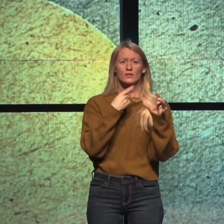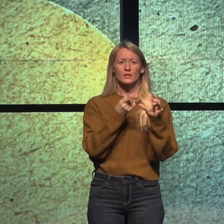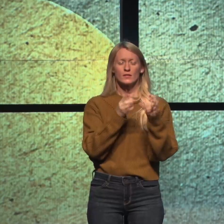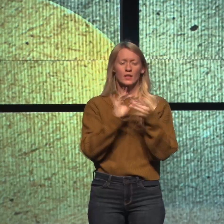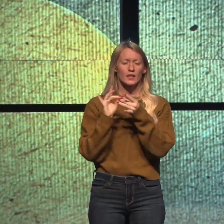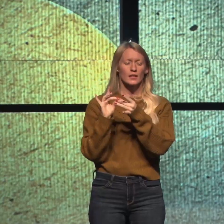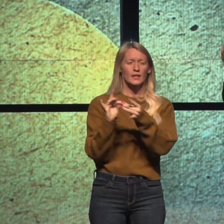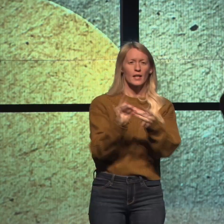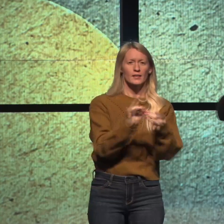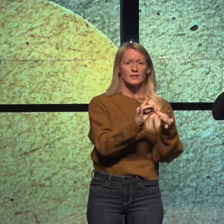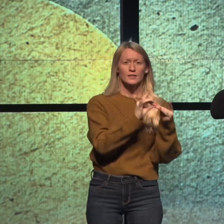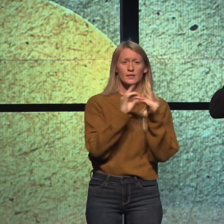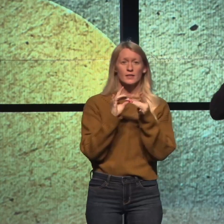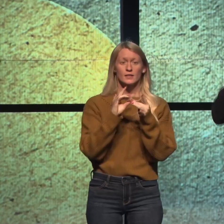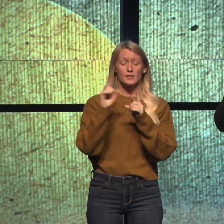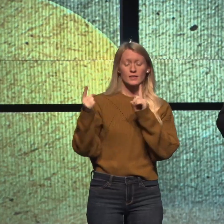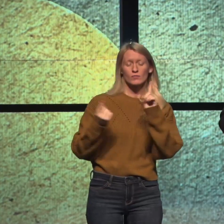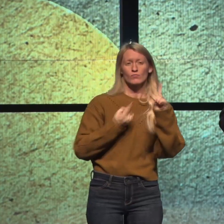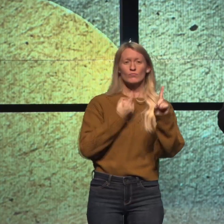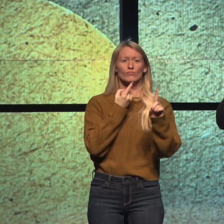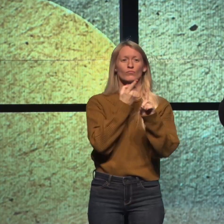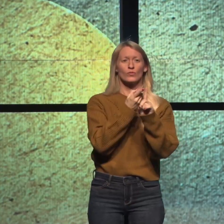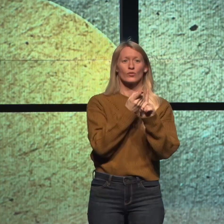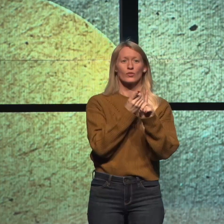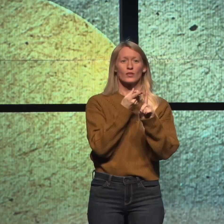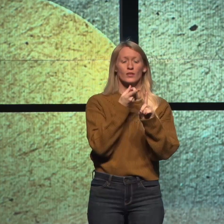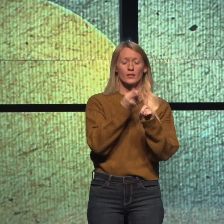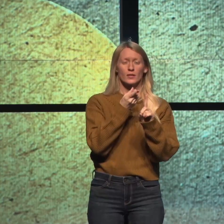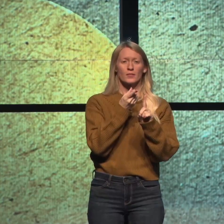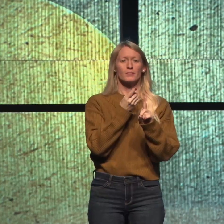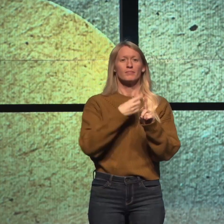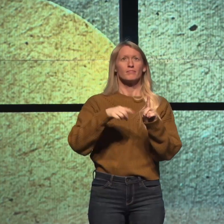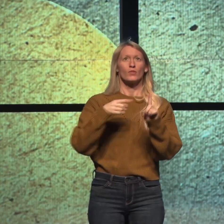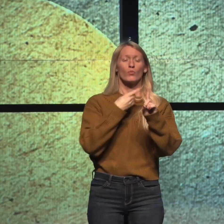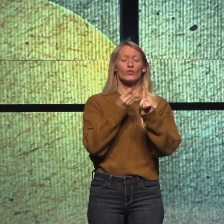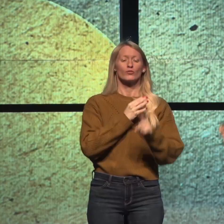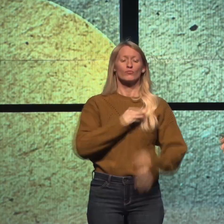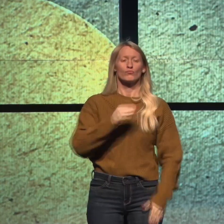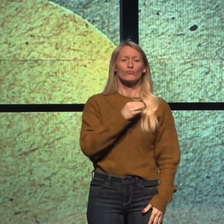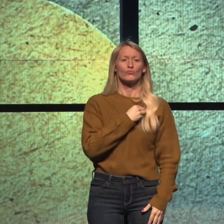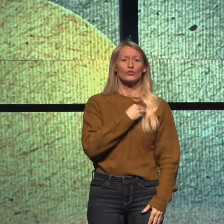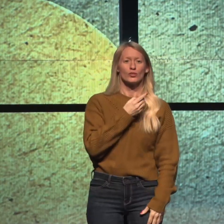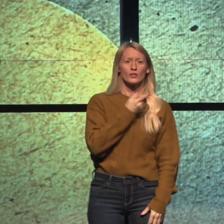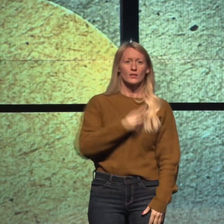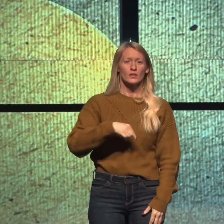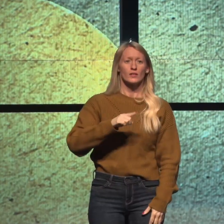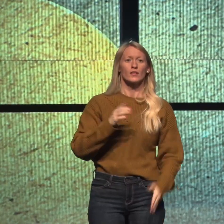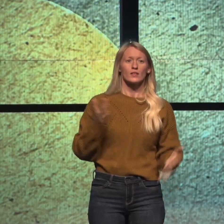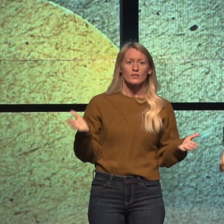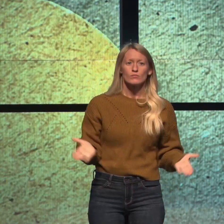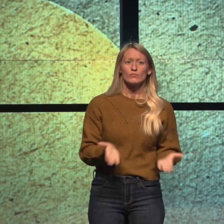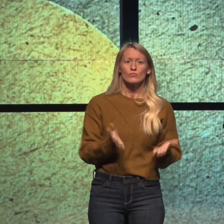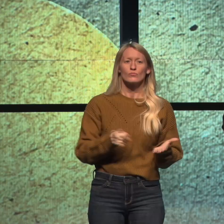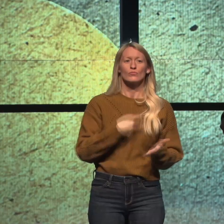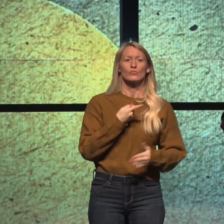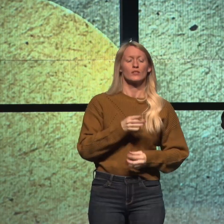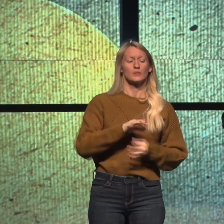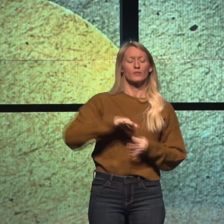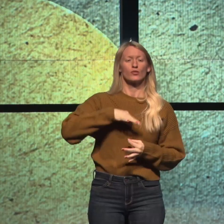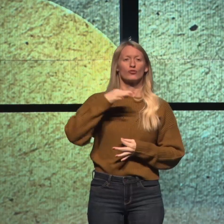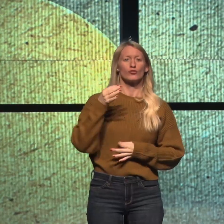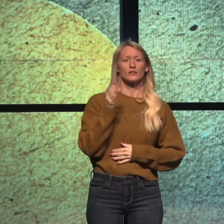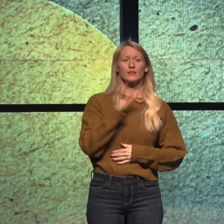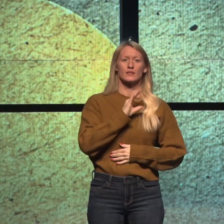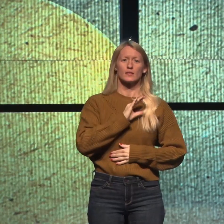of our church, is to invite and equip and encourage the spiritually disconnected, the dissatisfied,